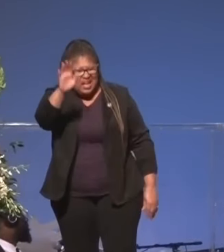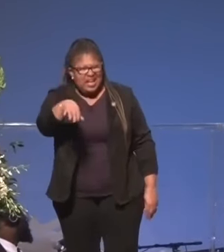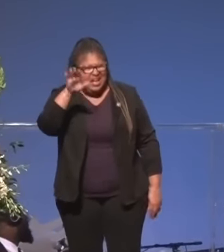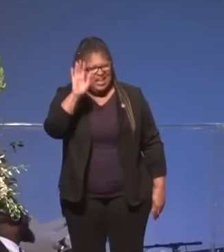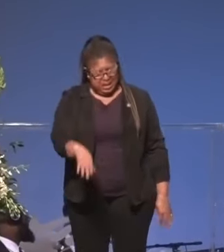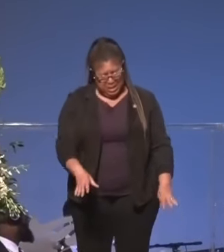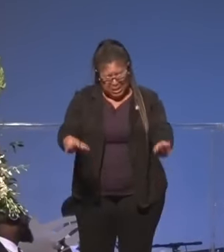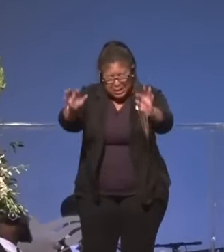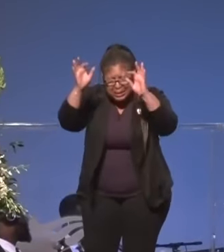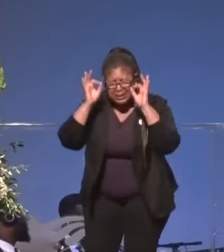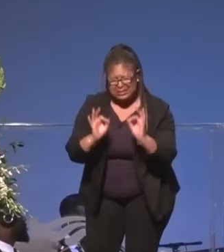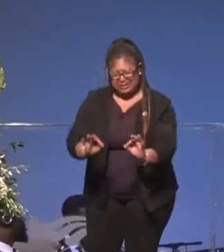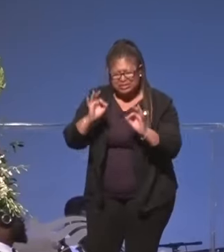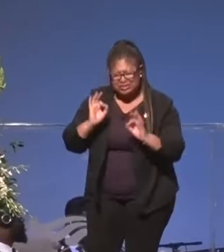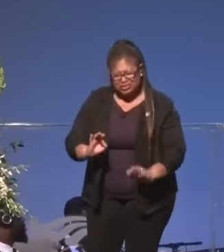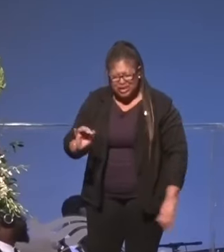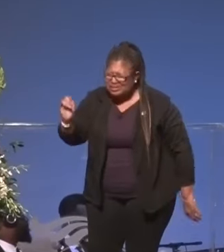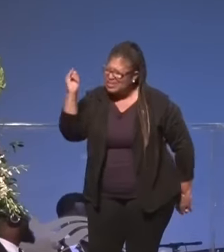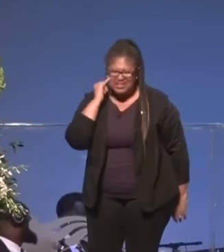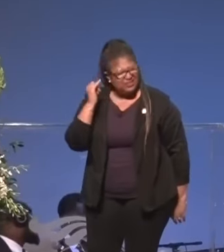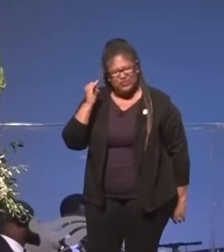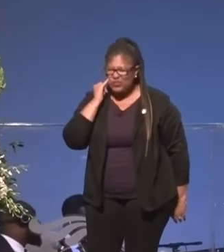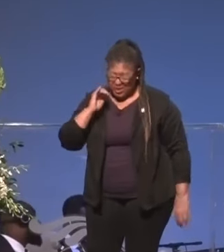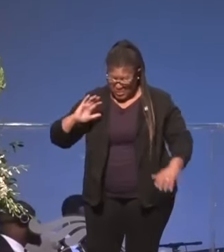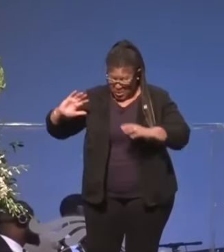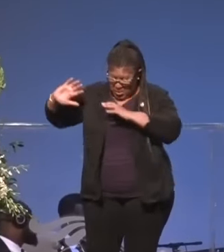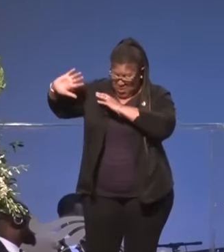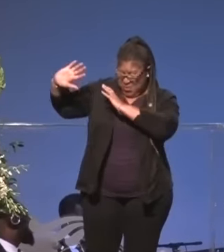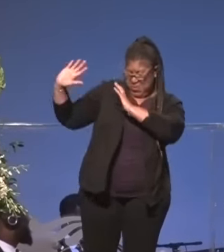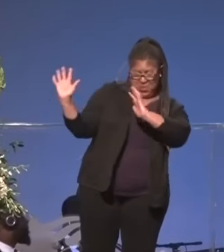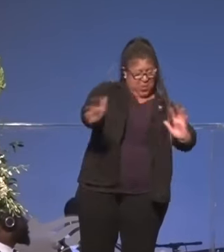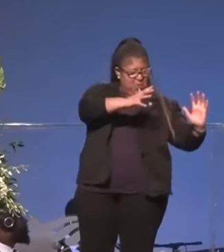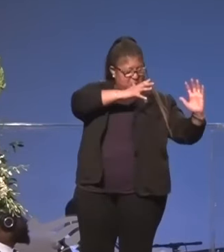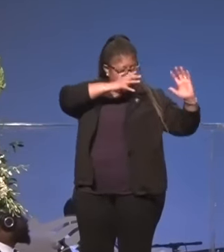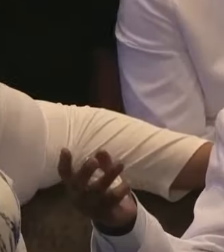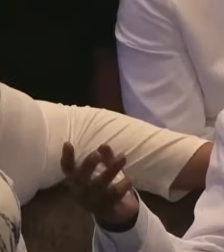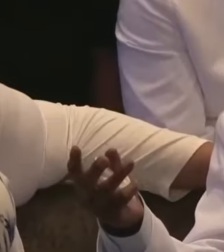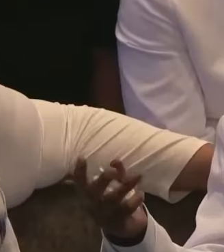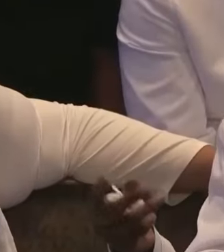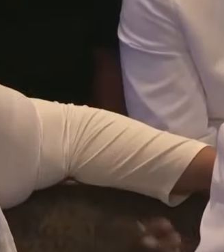Yeah. Yeah. Yeah. And if the wind